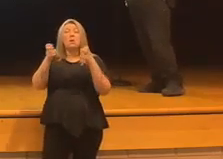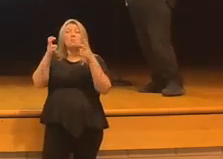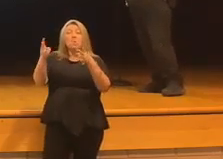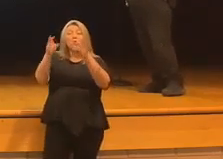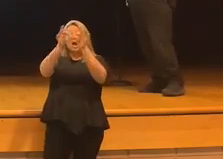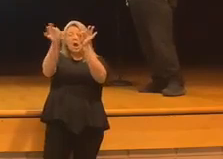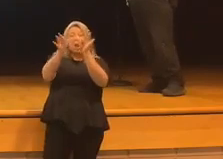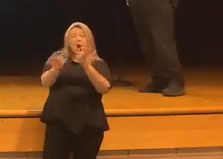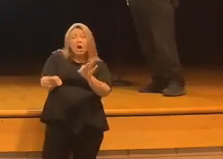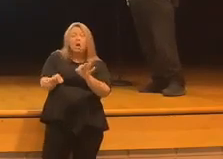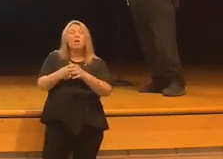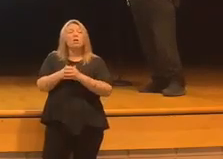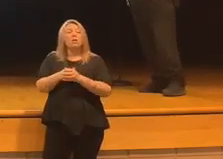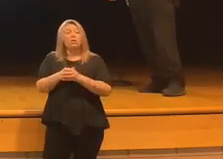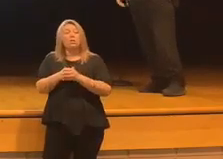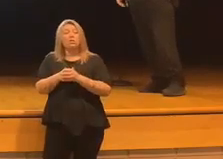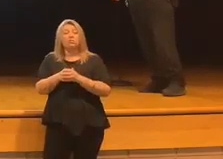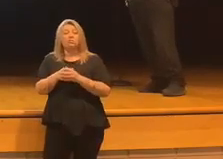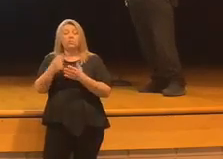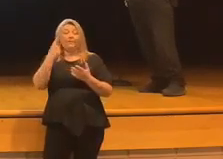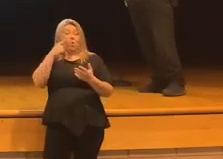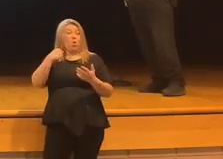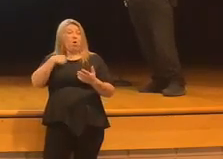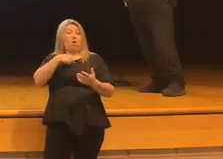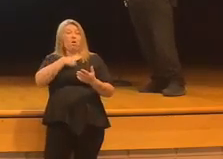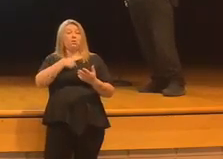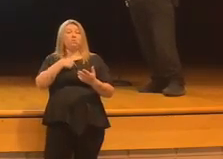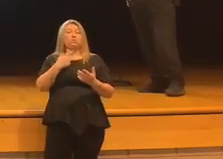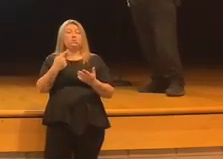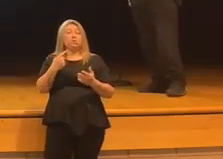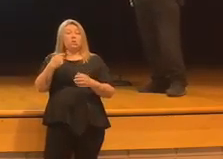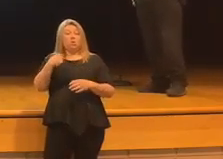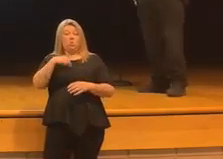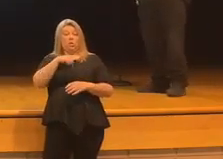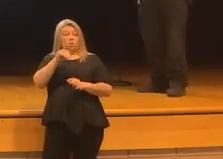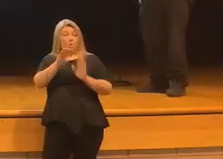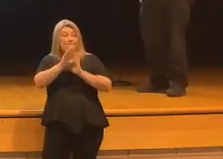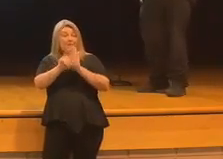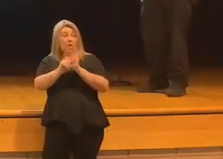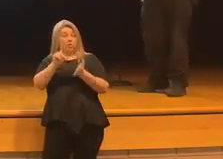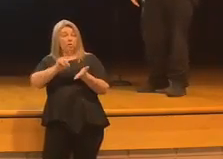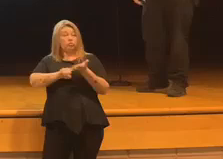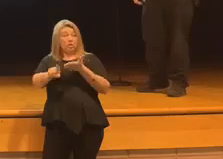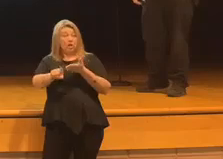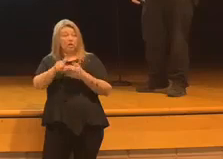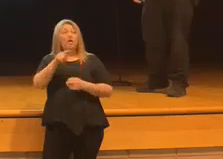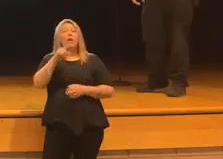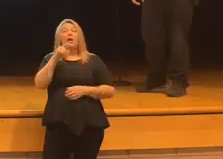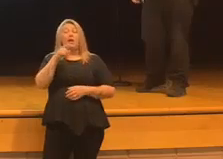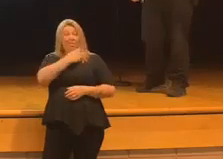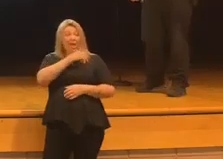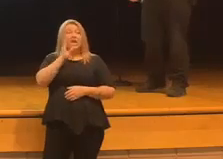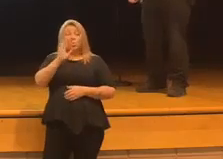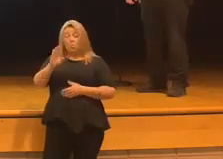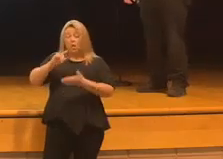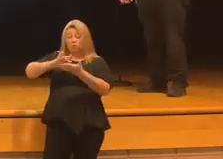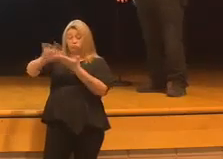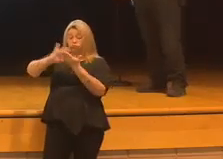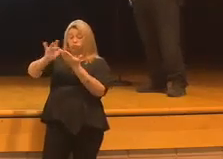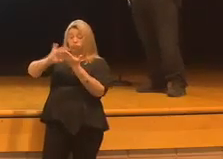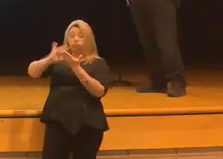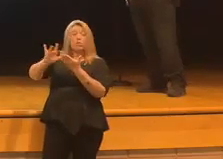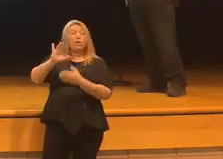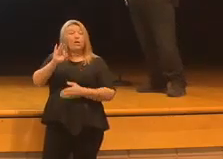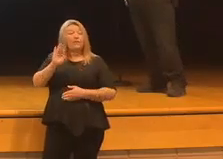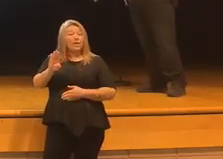words, I mean, say for us, when they do a background check on us, they go to our Facebook page if we got one, and they'll dig